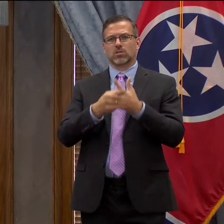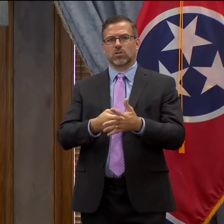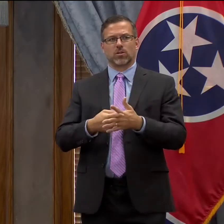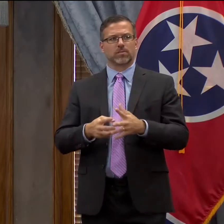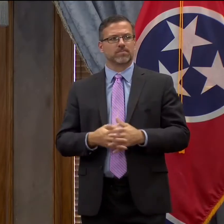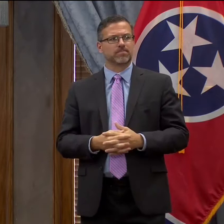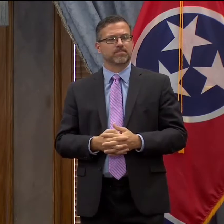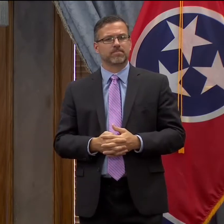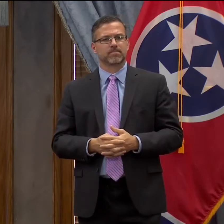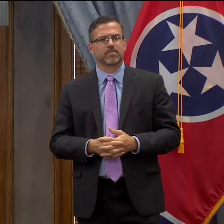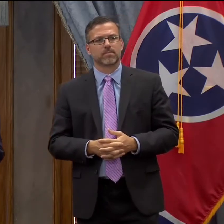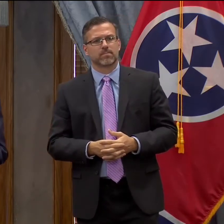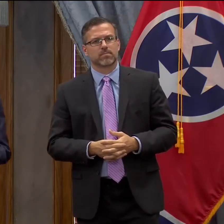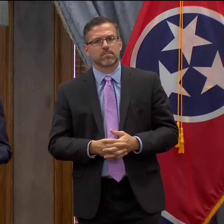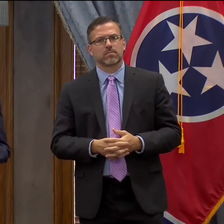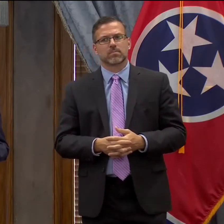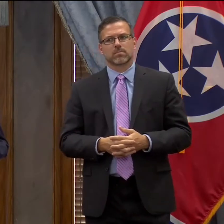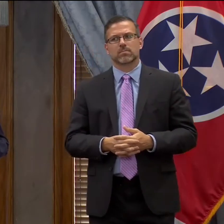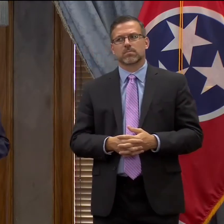questions.